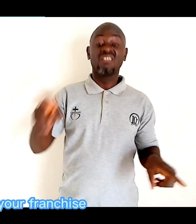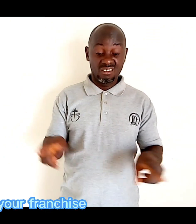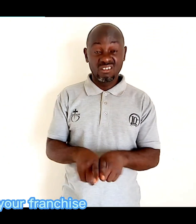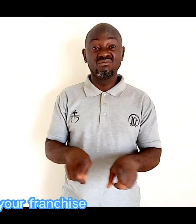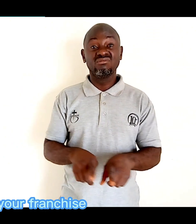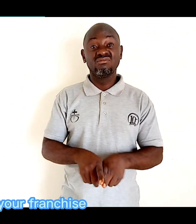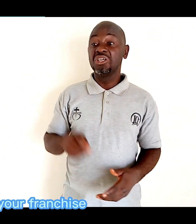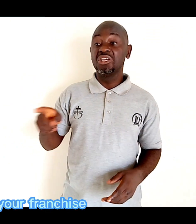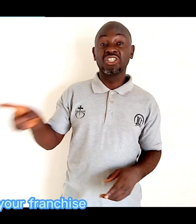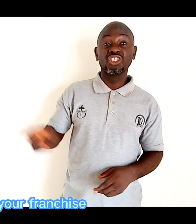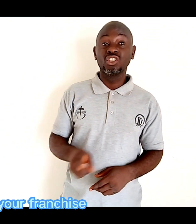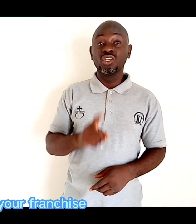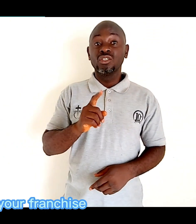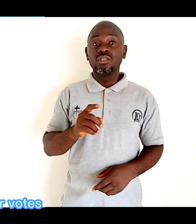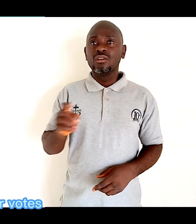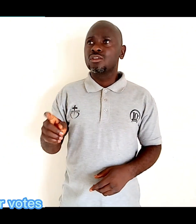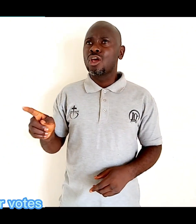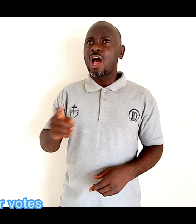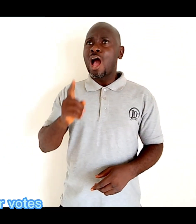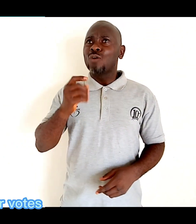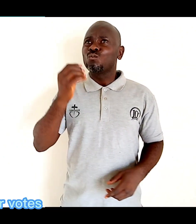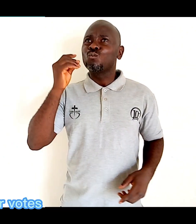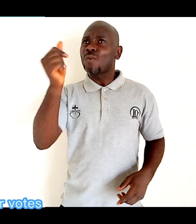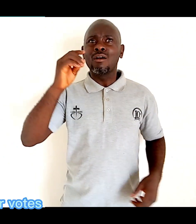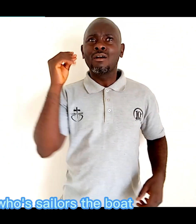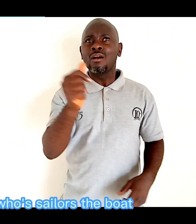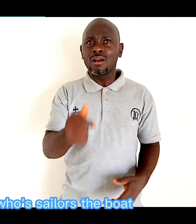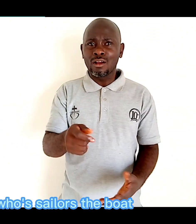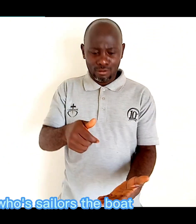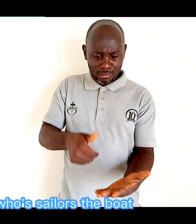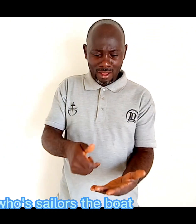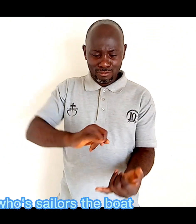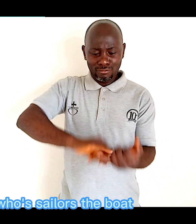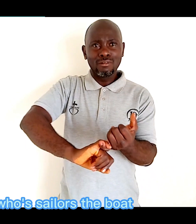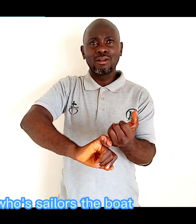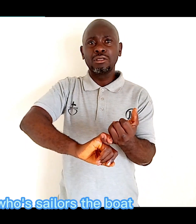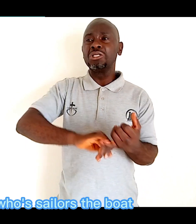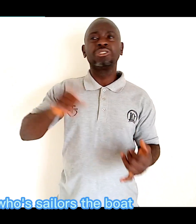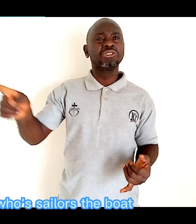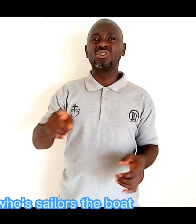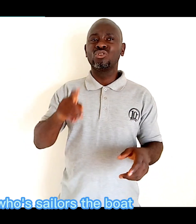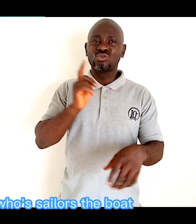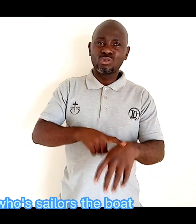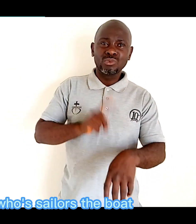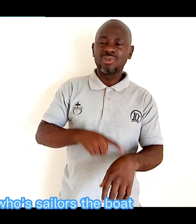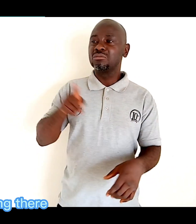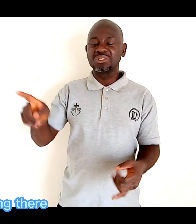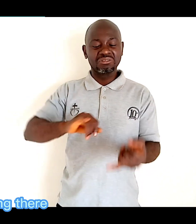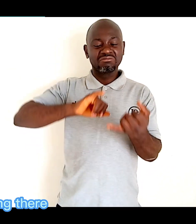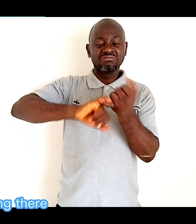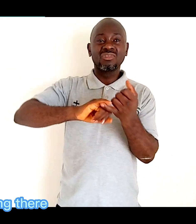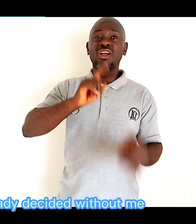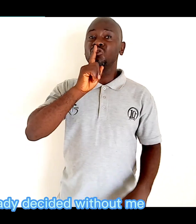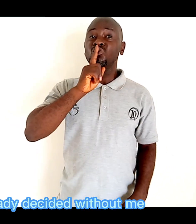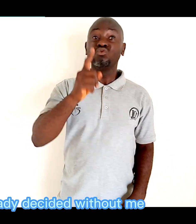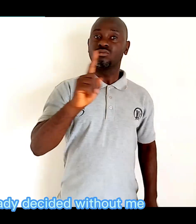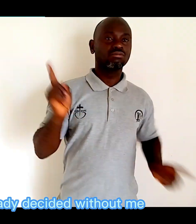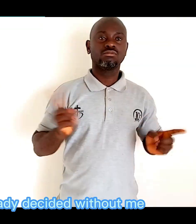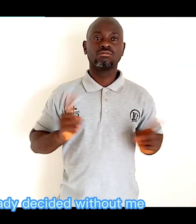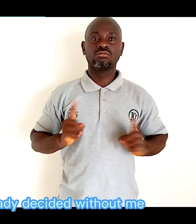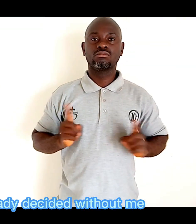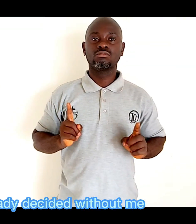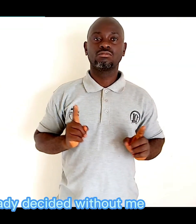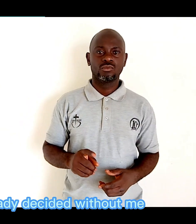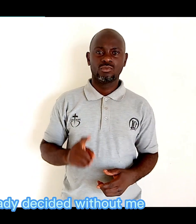They say exercise your franchise, go cast your votes. So I comply to determine who sailors the boat. And on getting there, I found